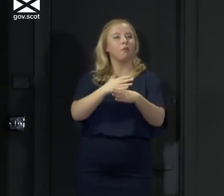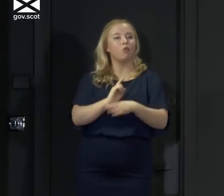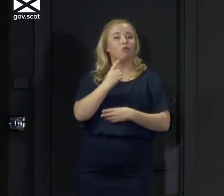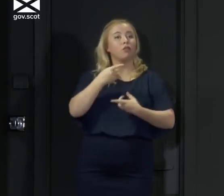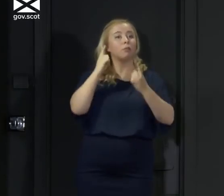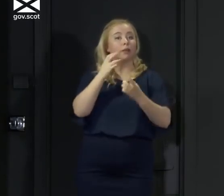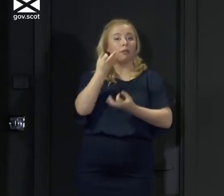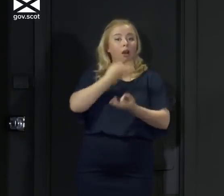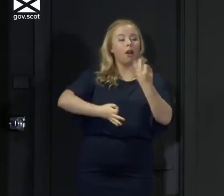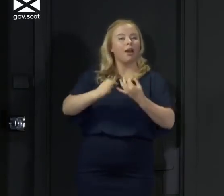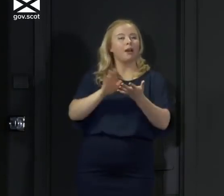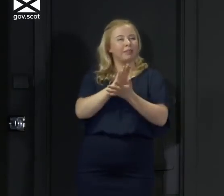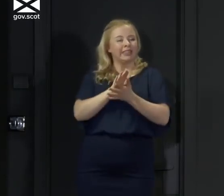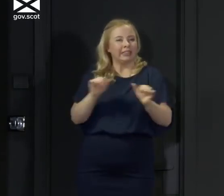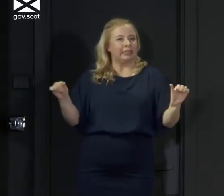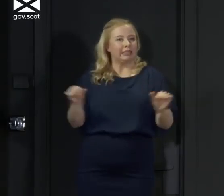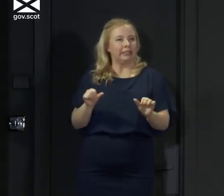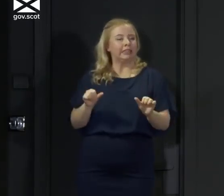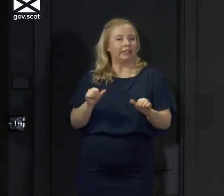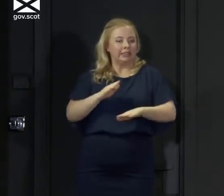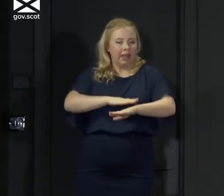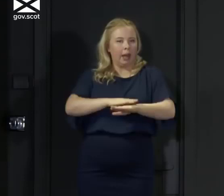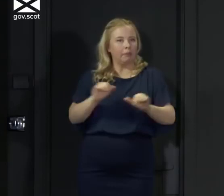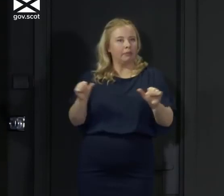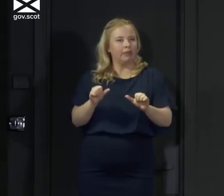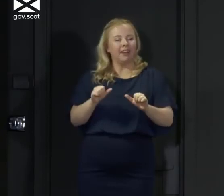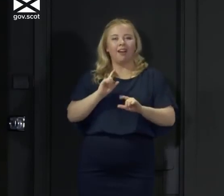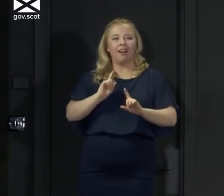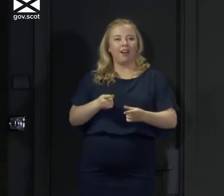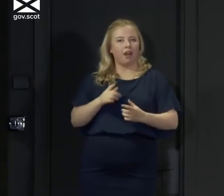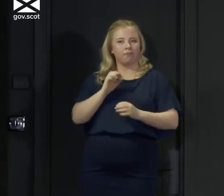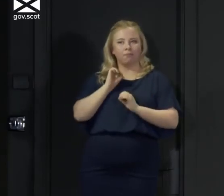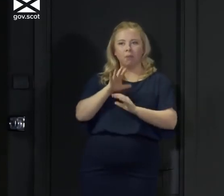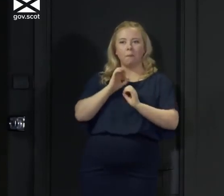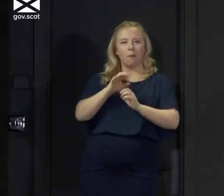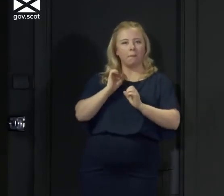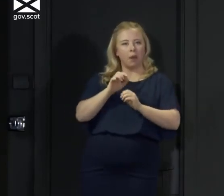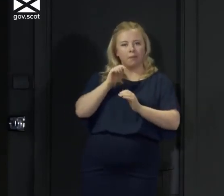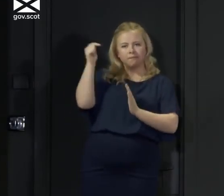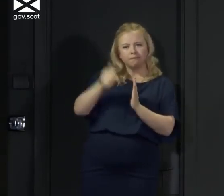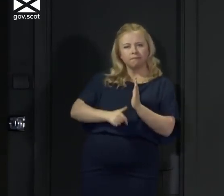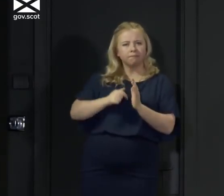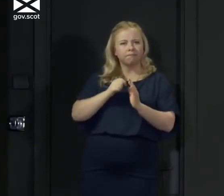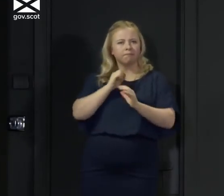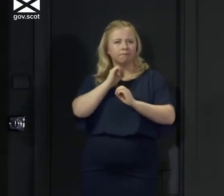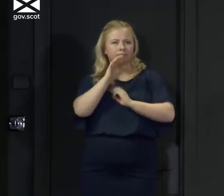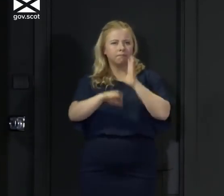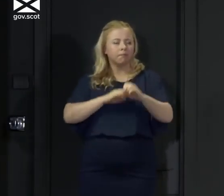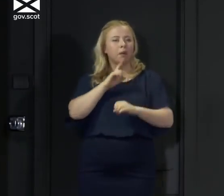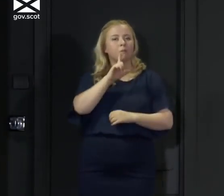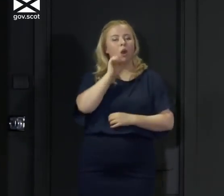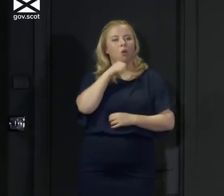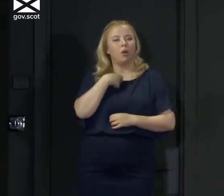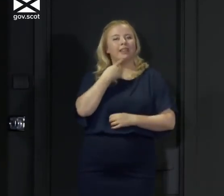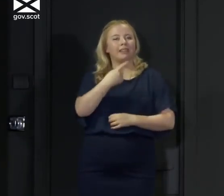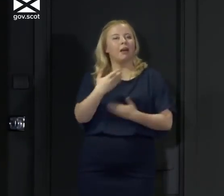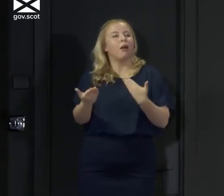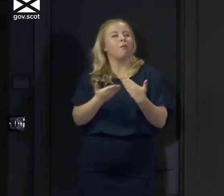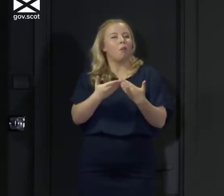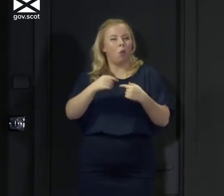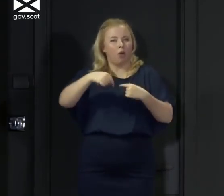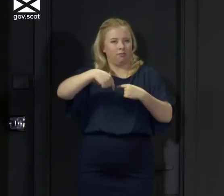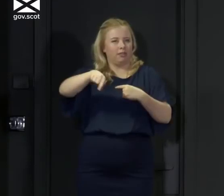too short for me to explain those new figures in detail tomorrow, but I will say more about them later in the